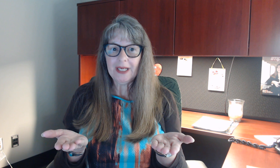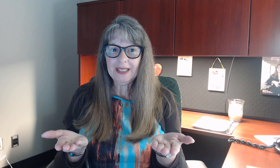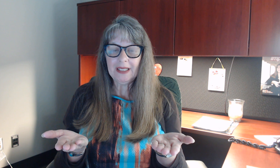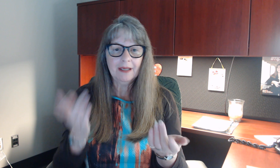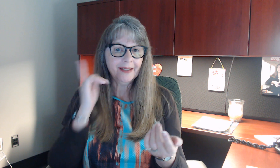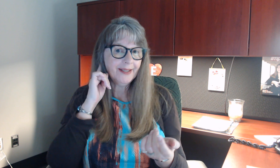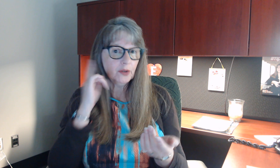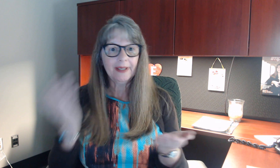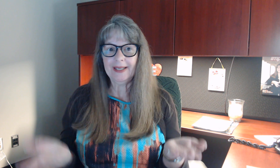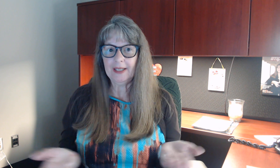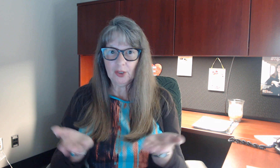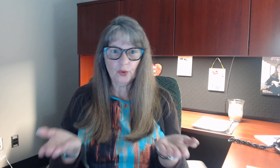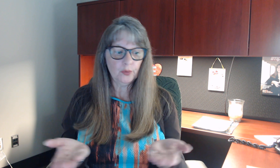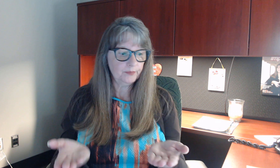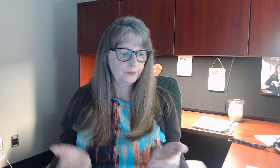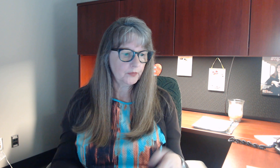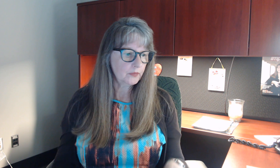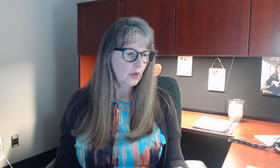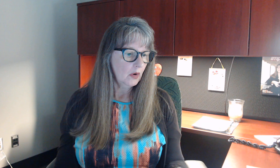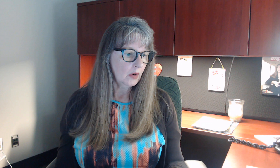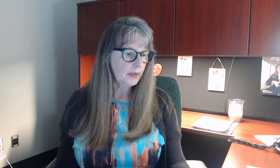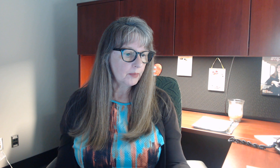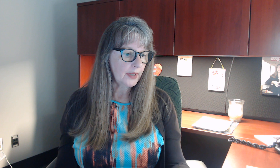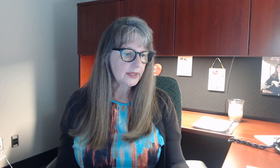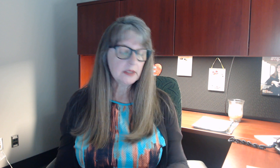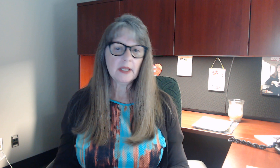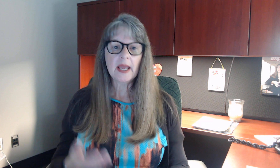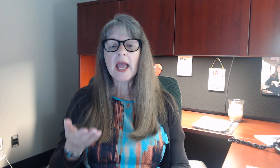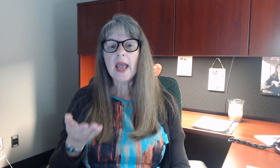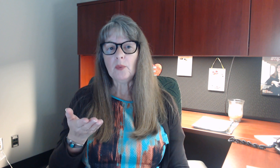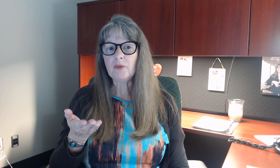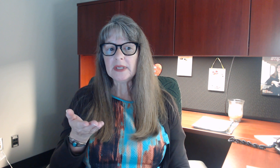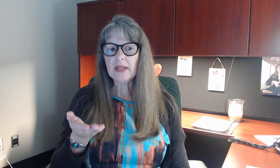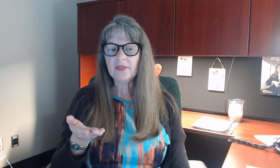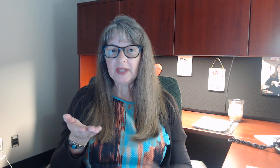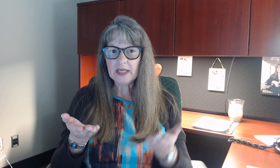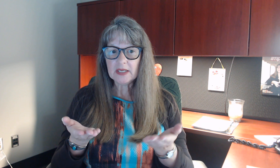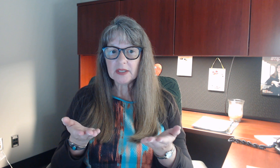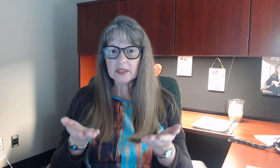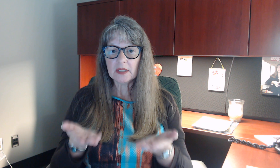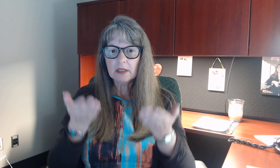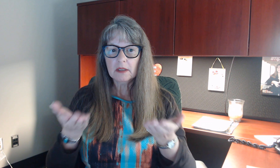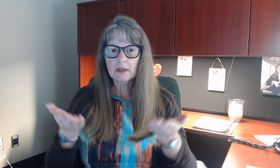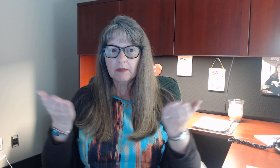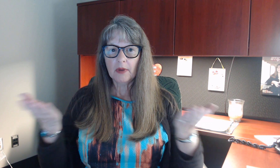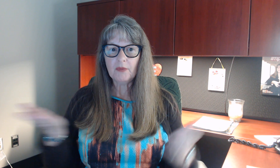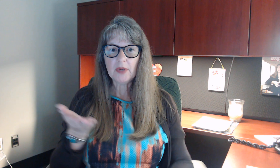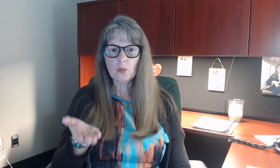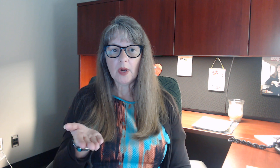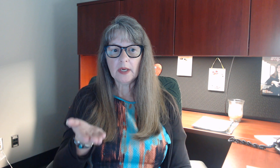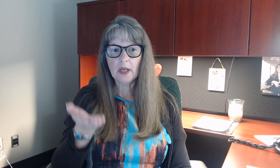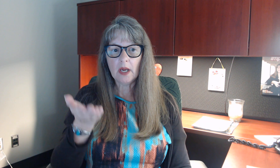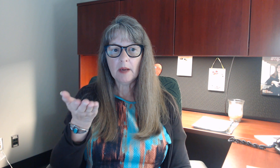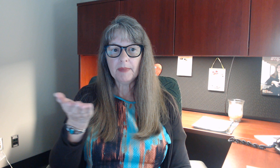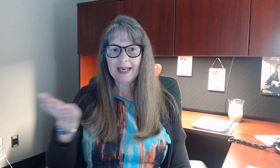H-E-R-E, not here, or being present. And we've already done things. We've done one, up and